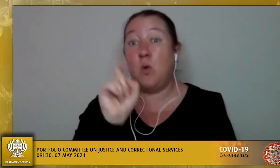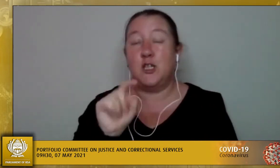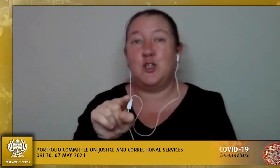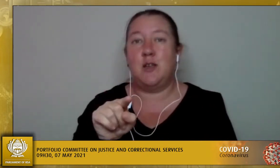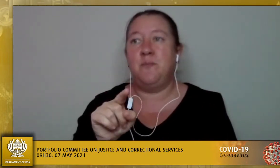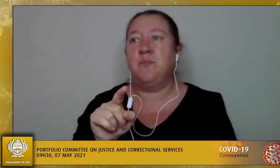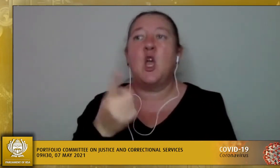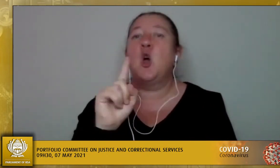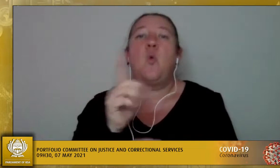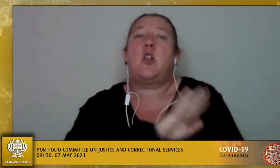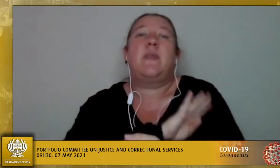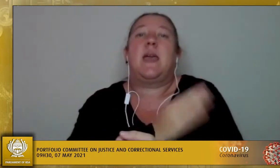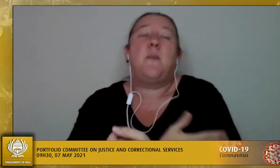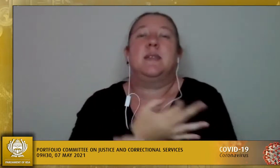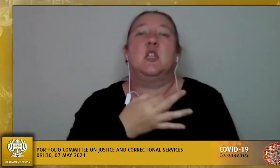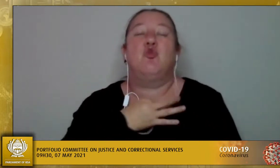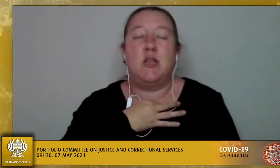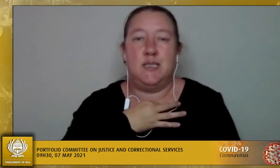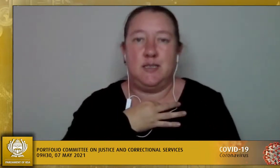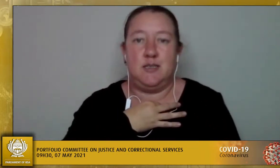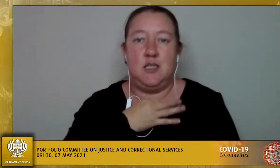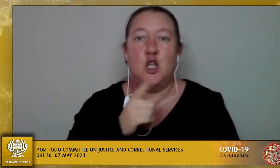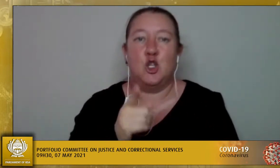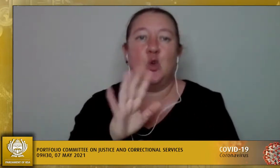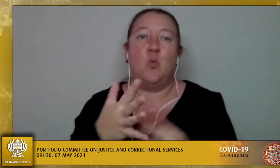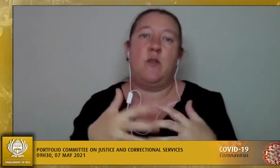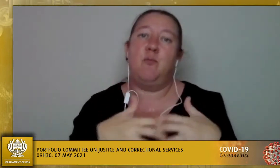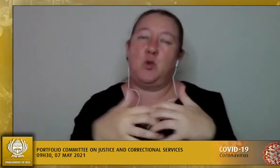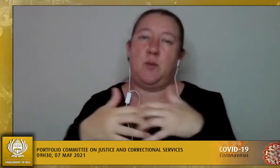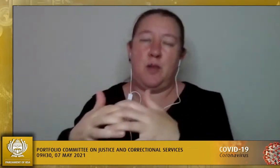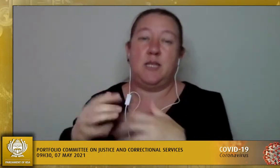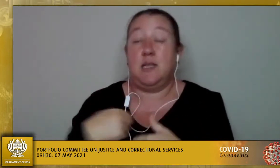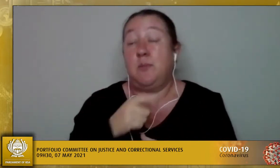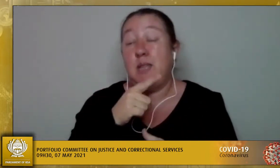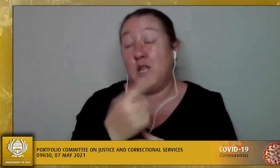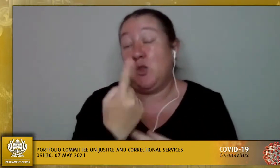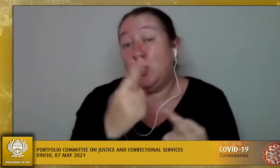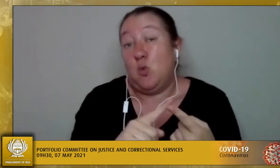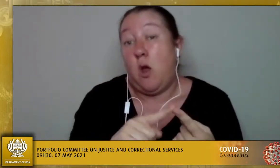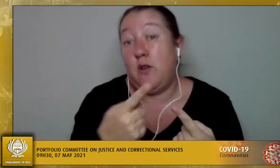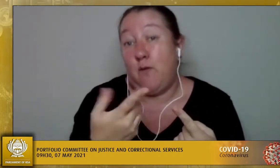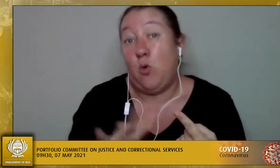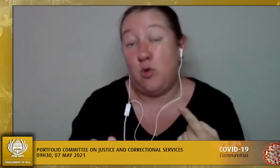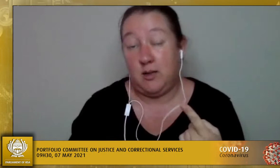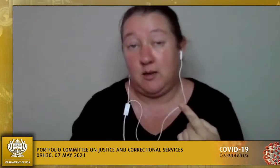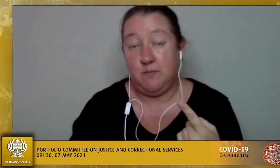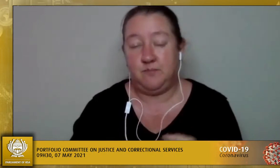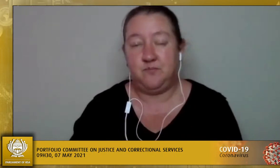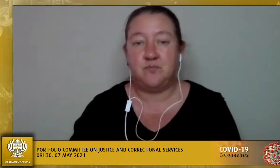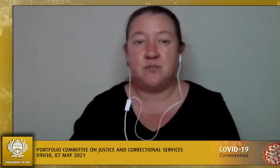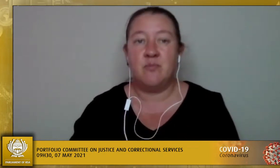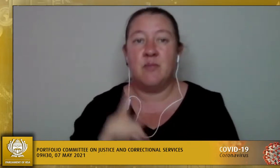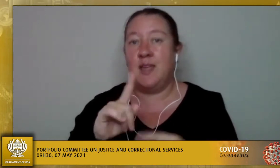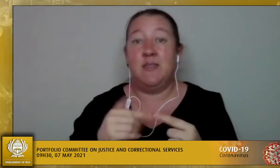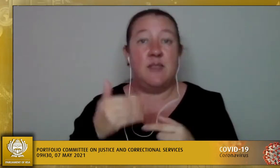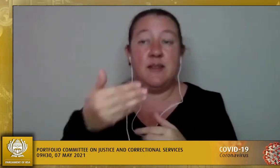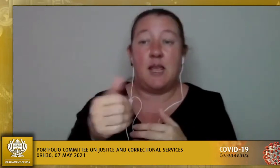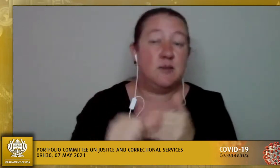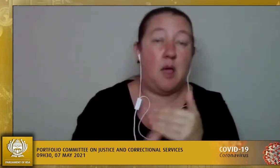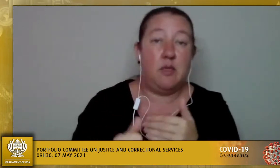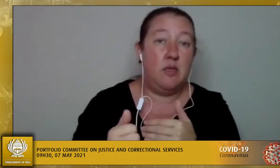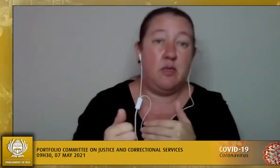what are the capacity risk that you would have put in place and I'm telling you that's one of those already in the next month or